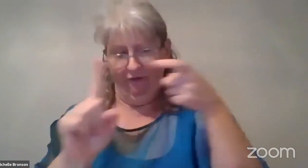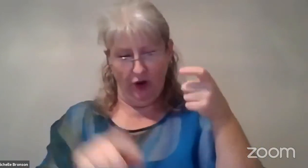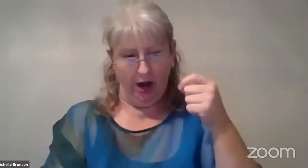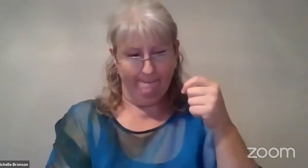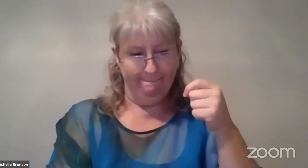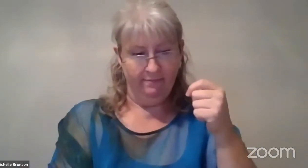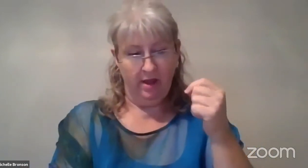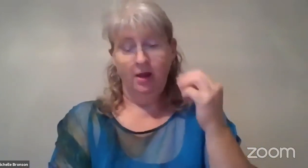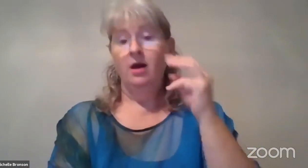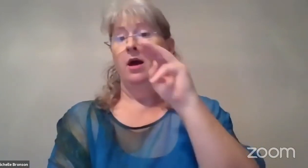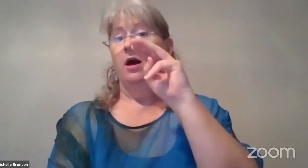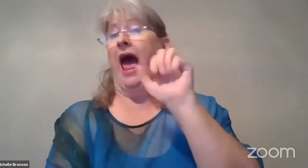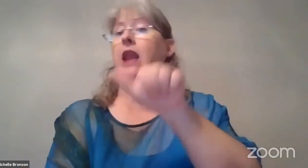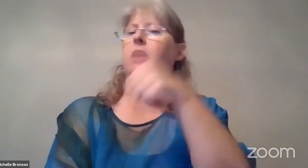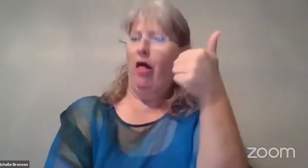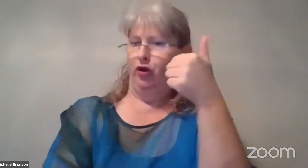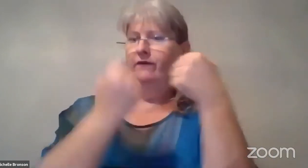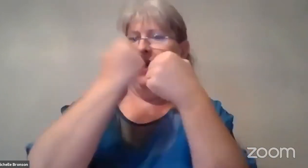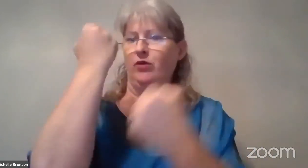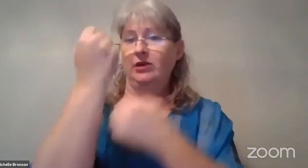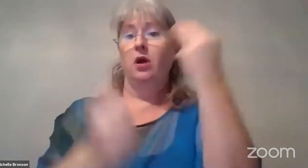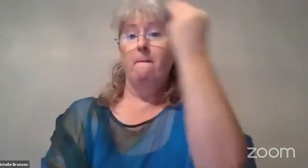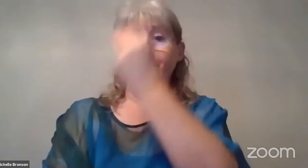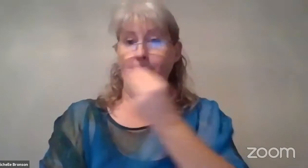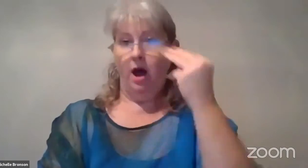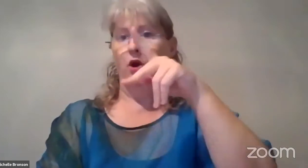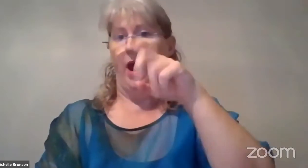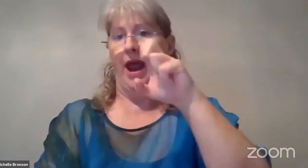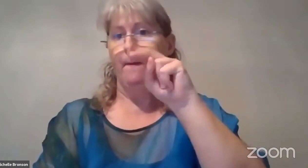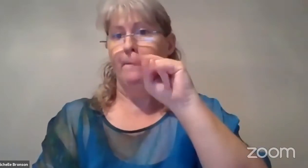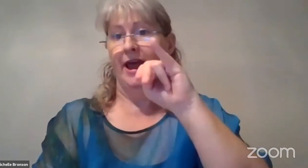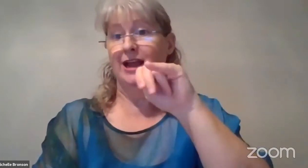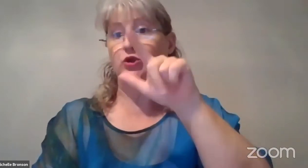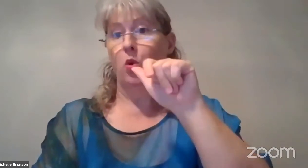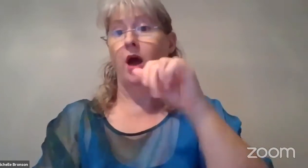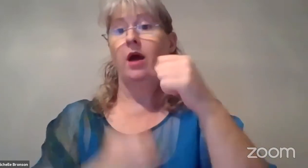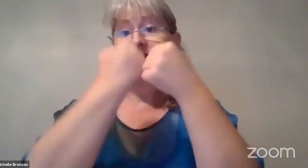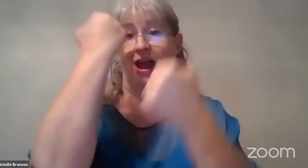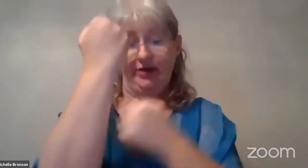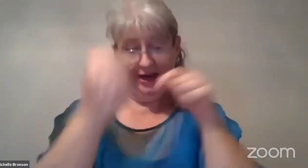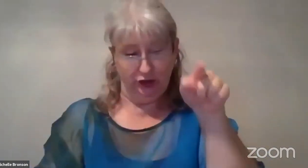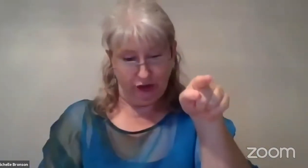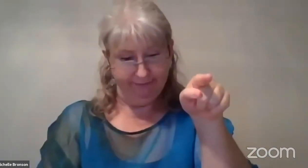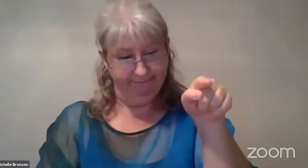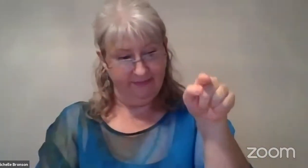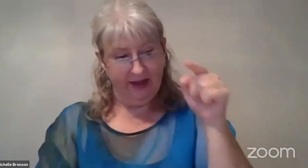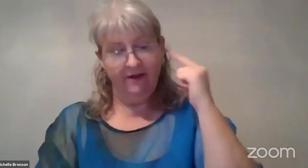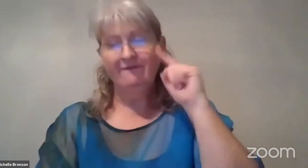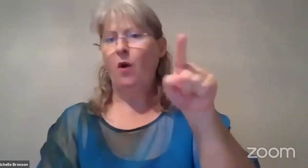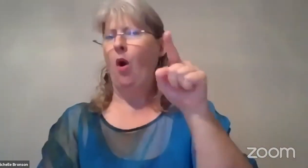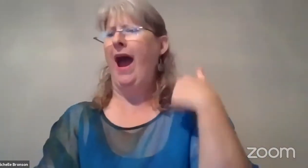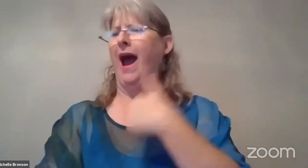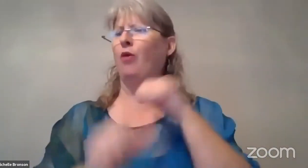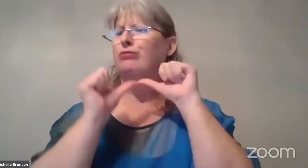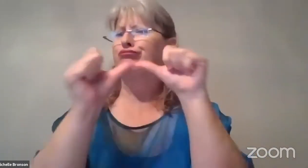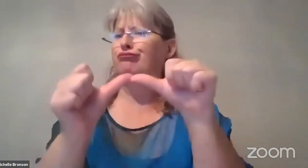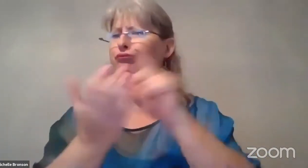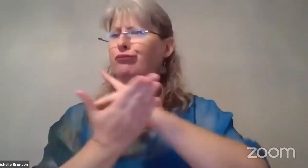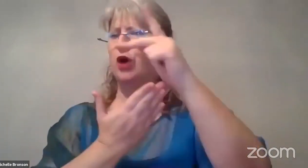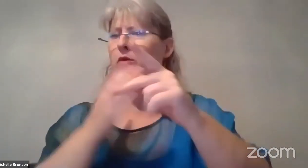waiting now for review from yet another foundation, the Monterey Peninsula Foundation, and that is